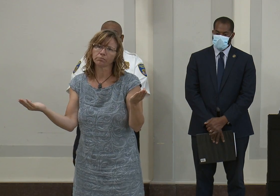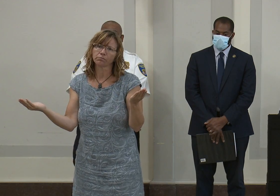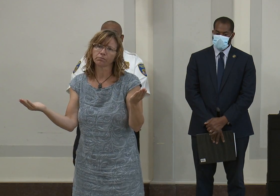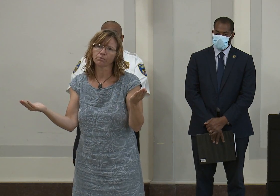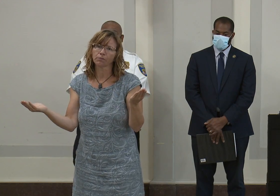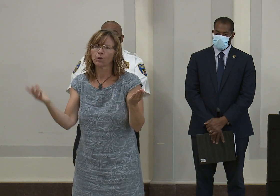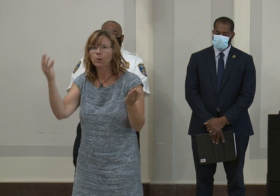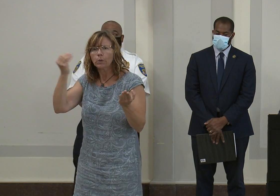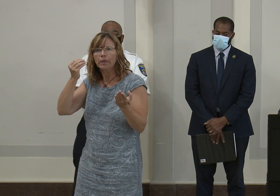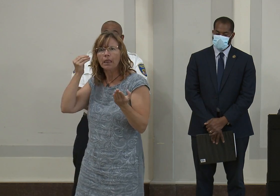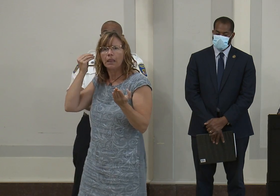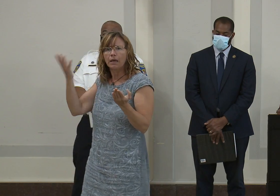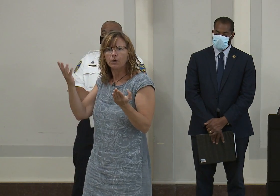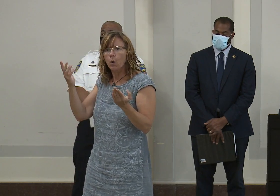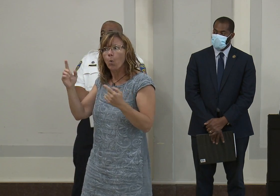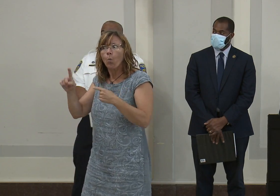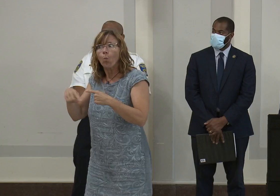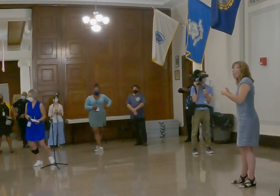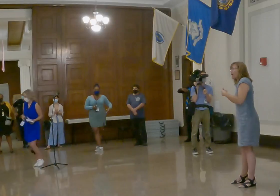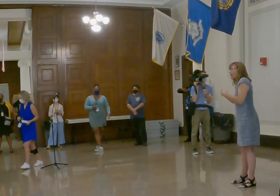and continue to lead in that way.